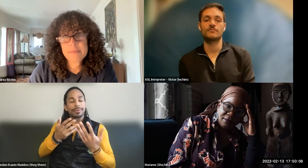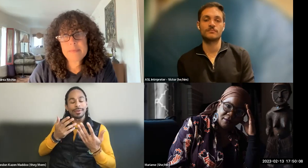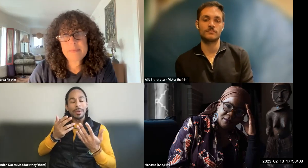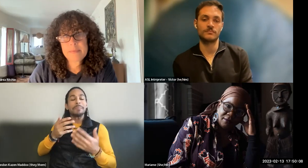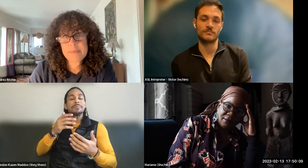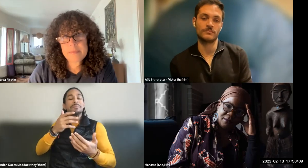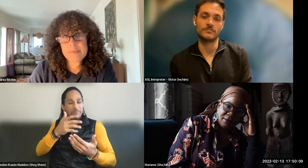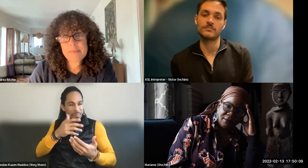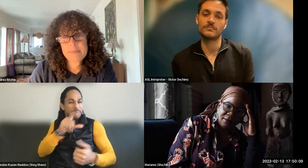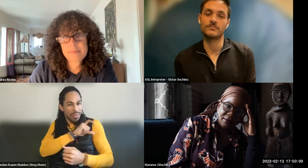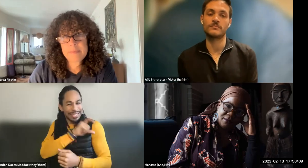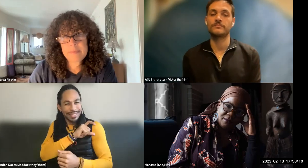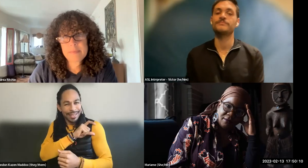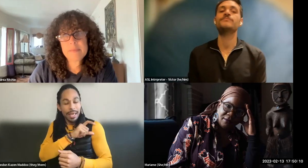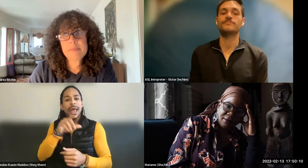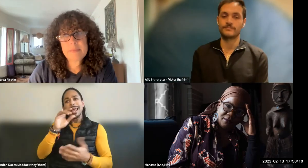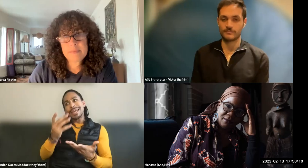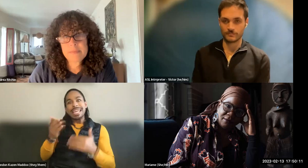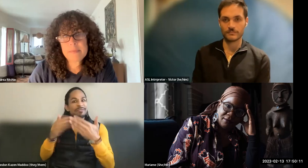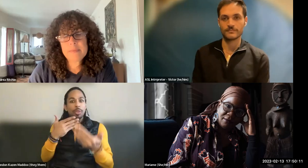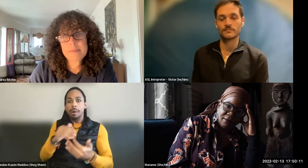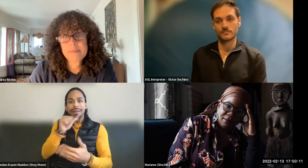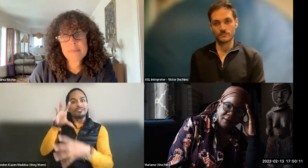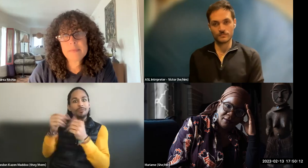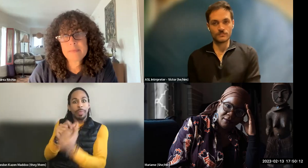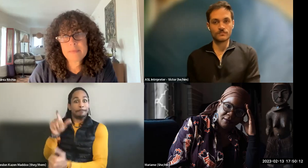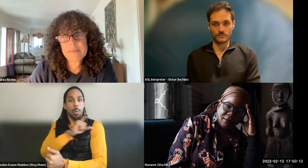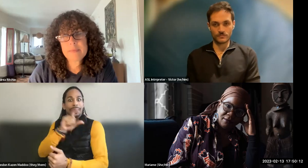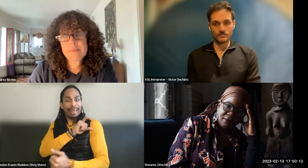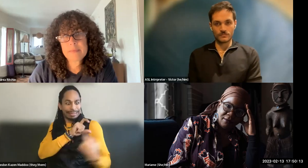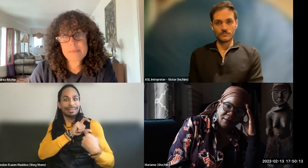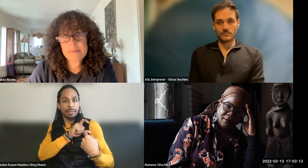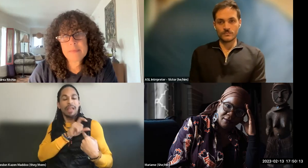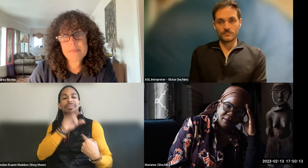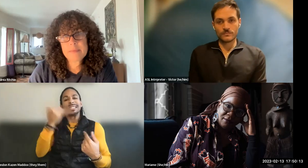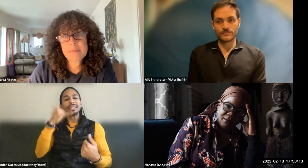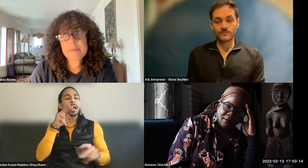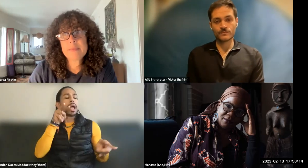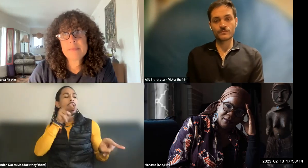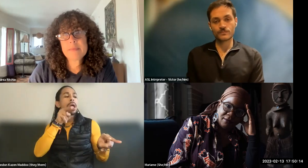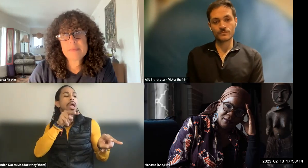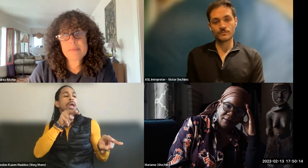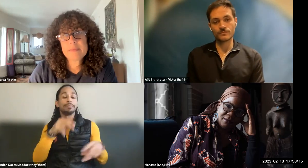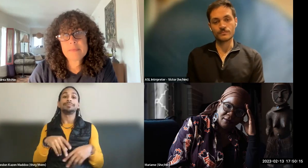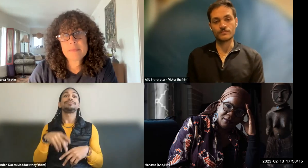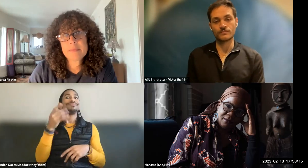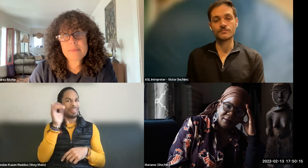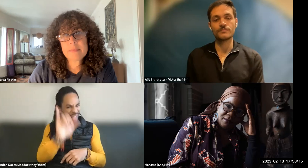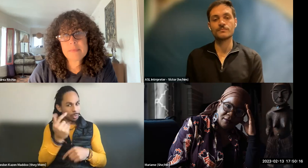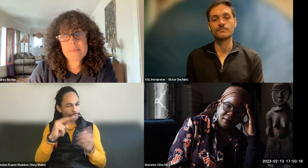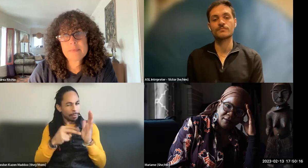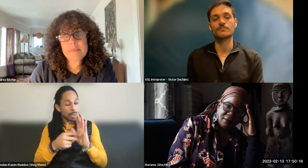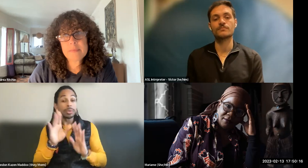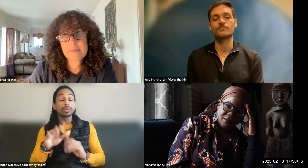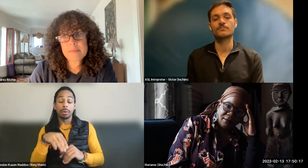policing. And it makes a lot of sense that it would be a form of policing. What does that mean? Brendan's work,